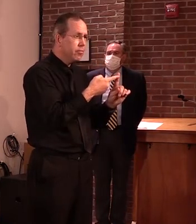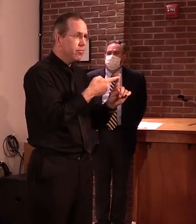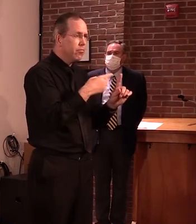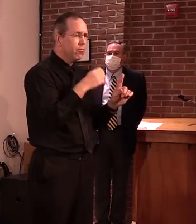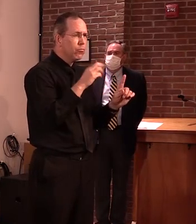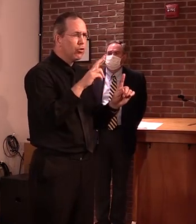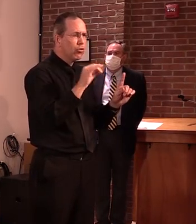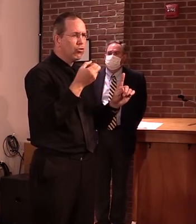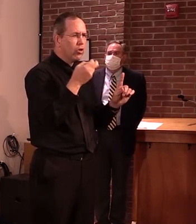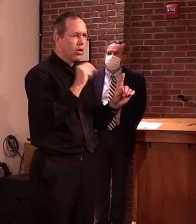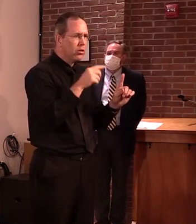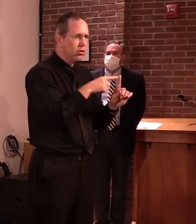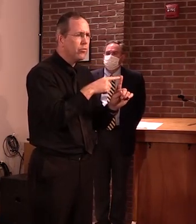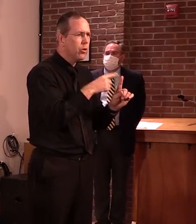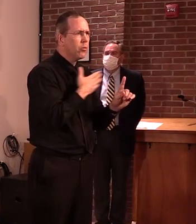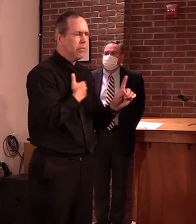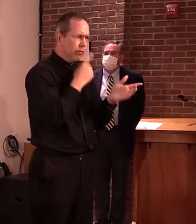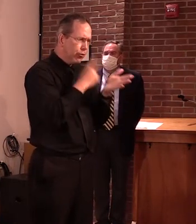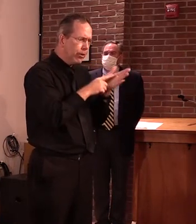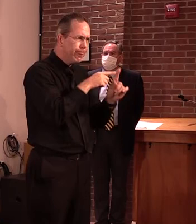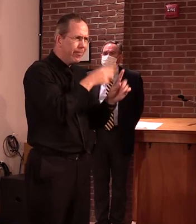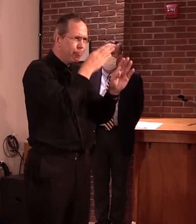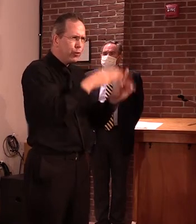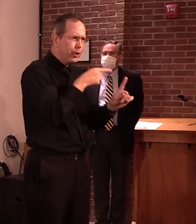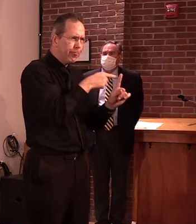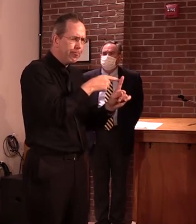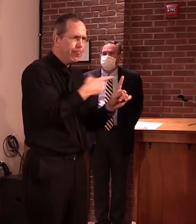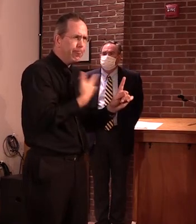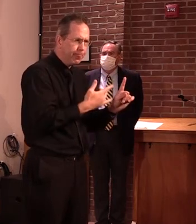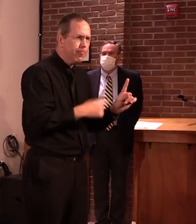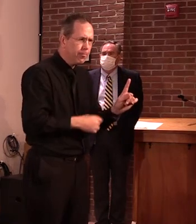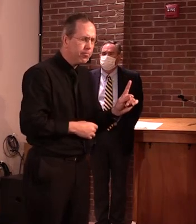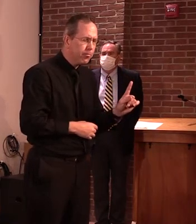summary of the Defender General's report.